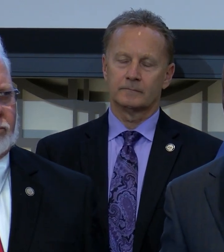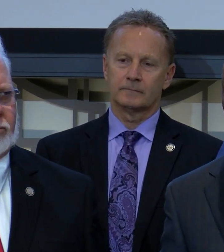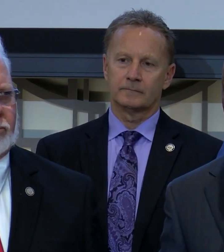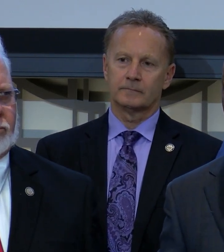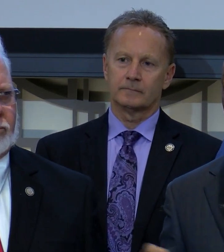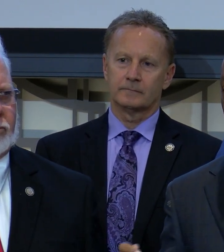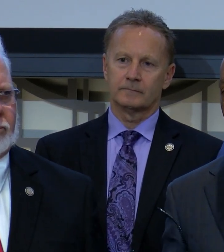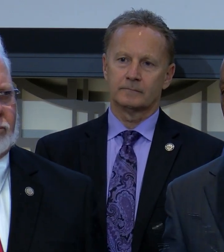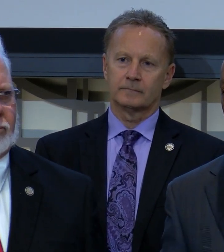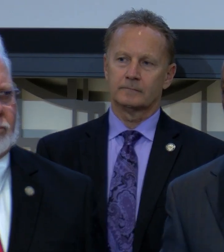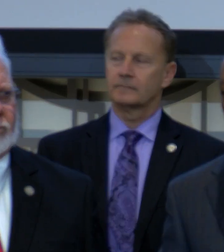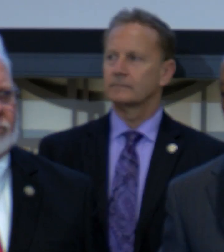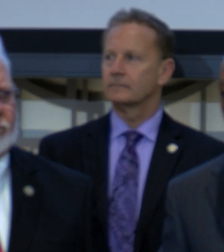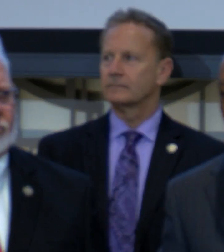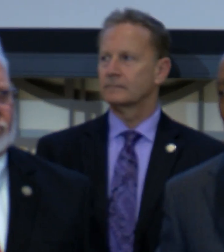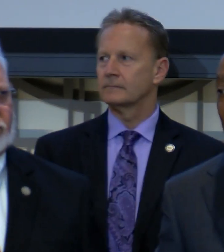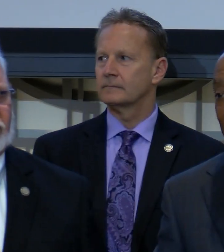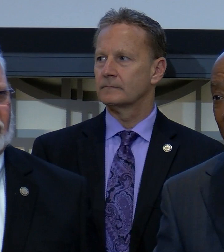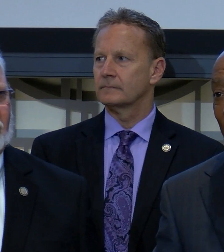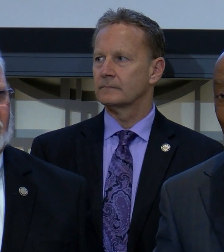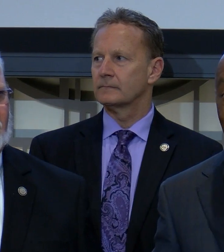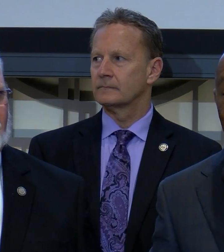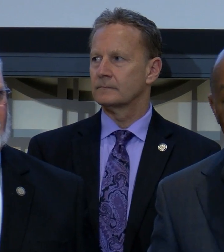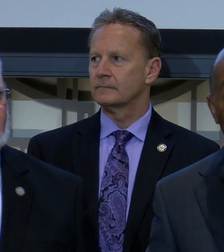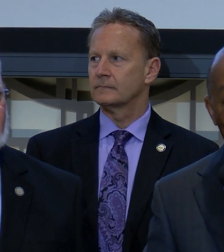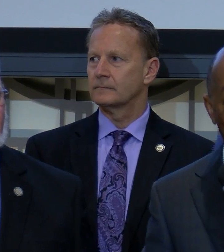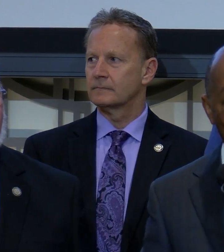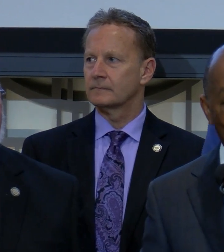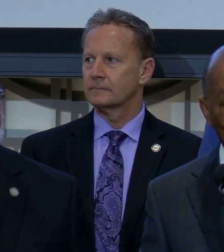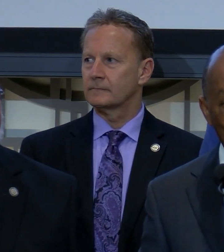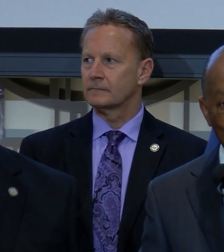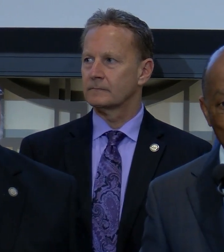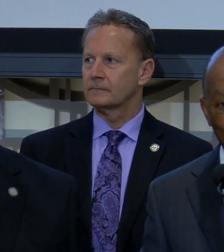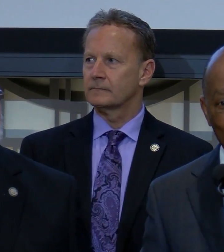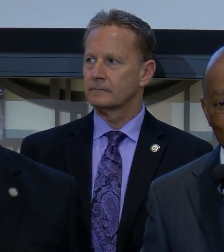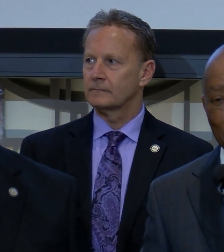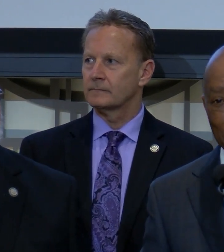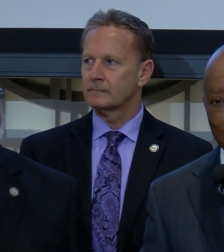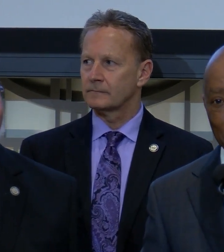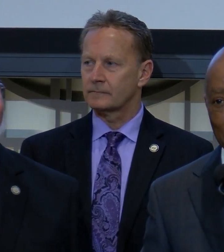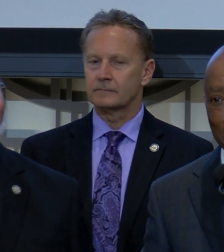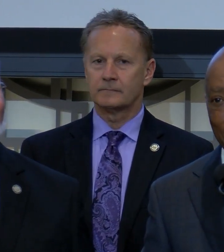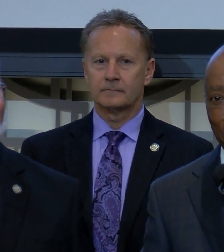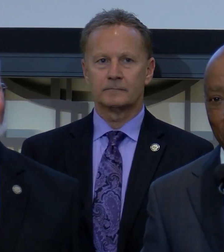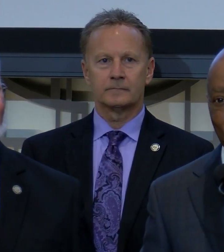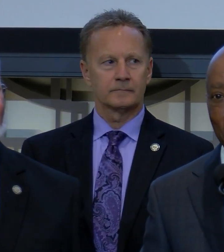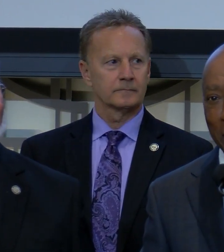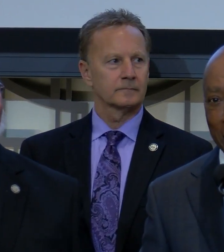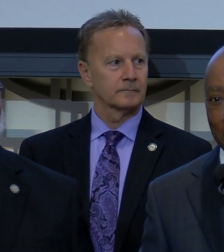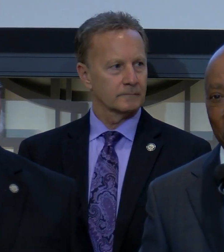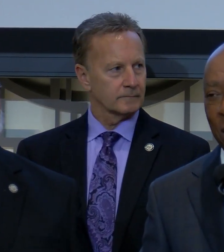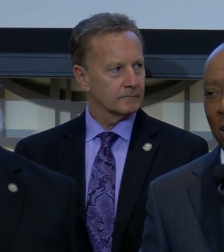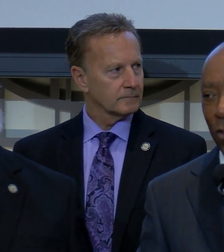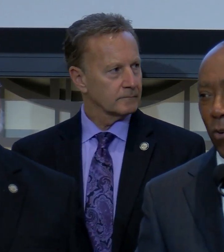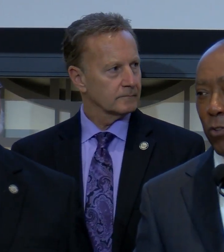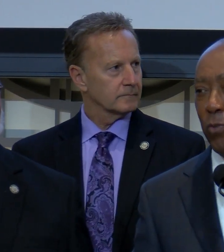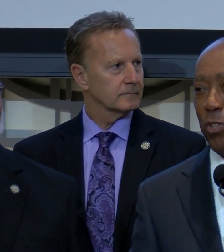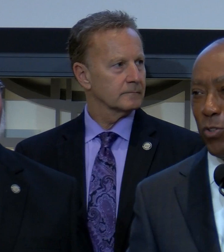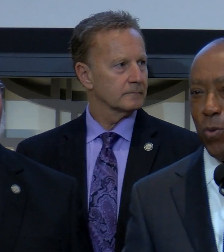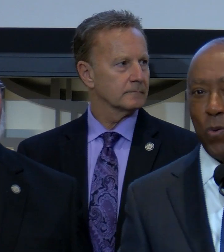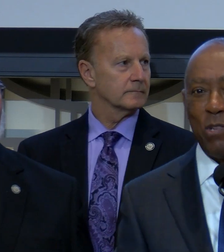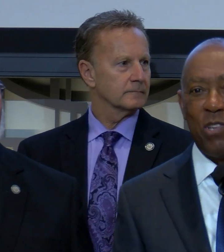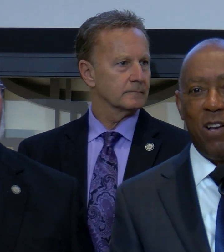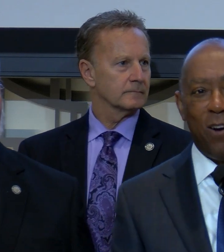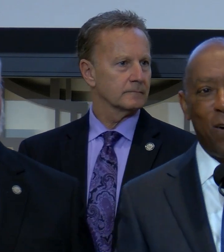in the city of Houston, in our area, the grocery stores are not shutting down. So let me just be very clear. Let me just say that from the very beginning.